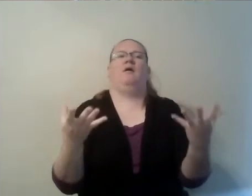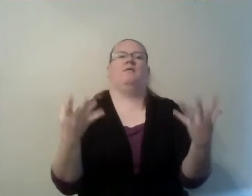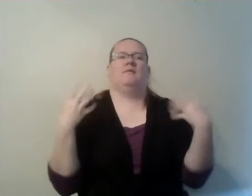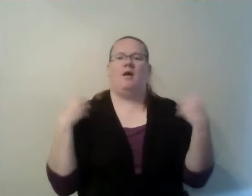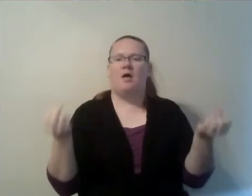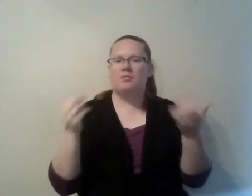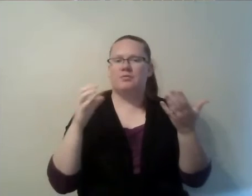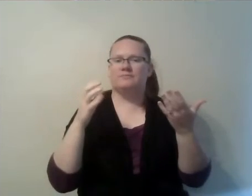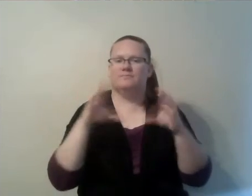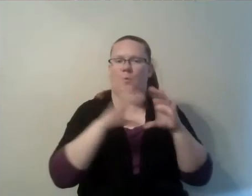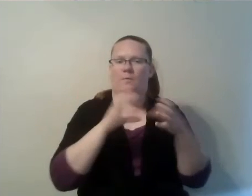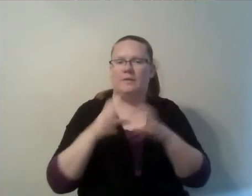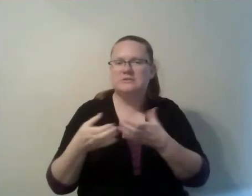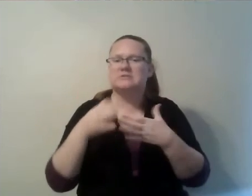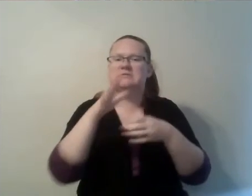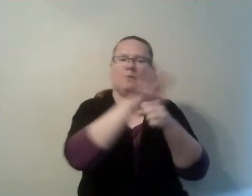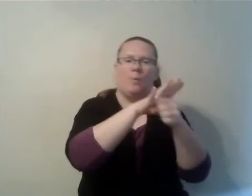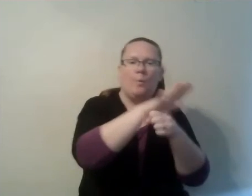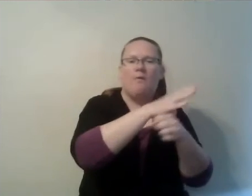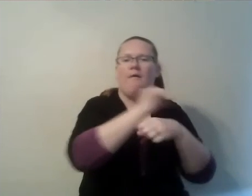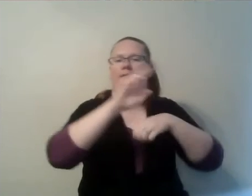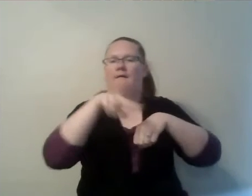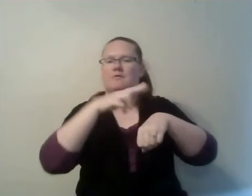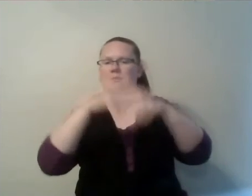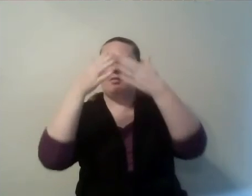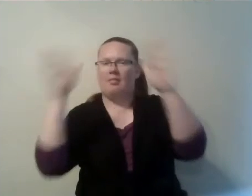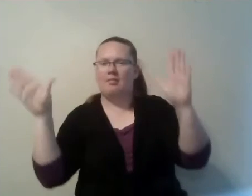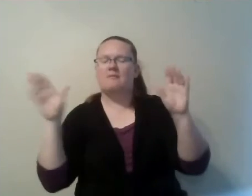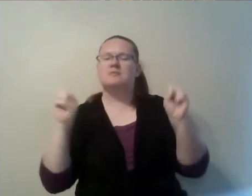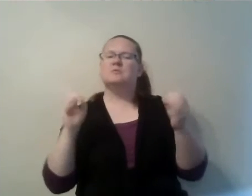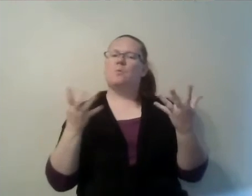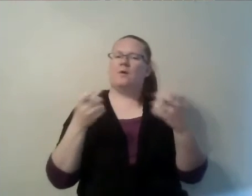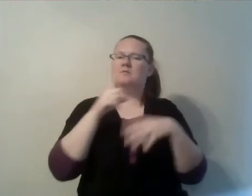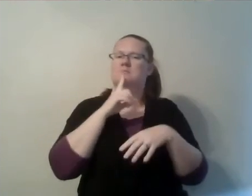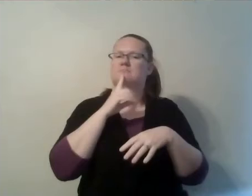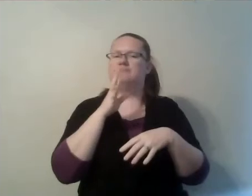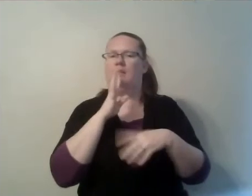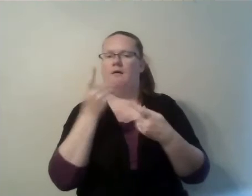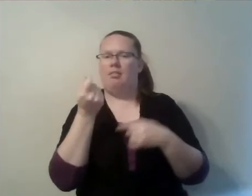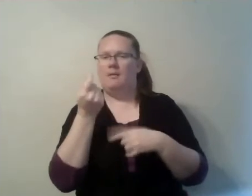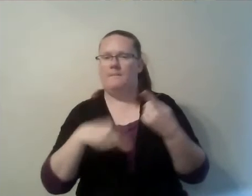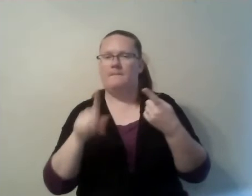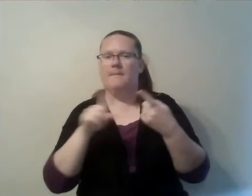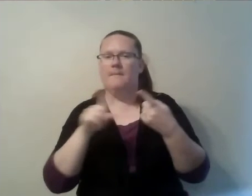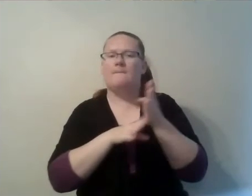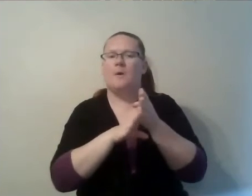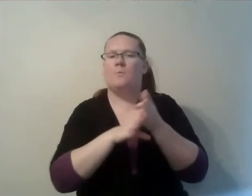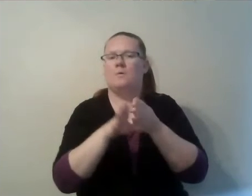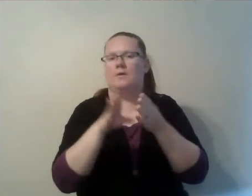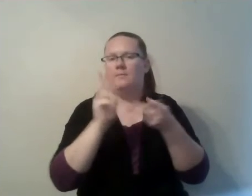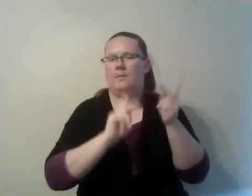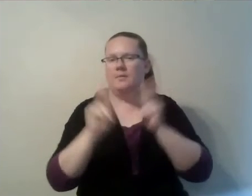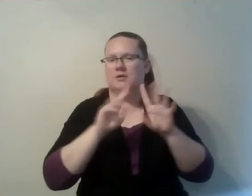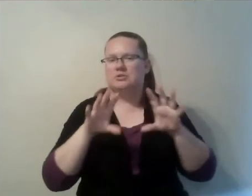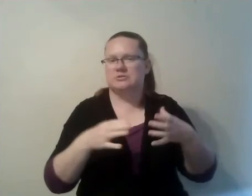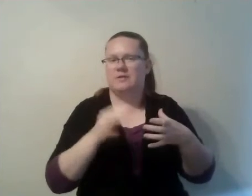both nationally and locally. And wanted to talk a little bit about minority population that